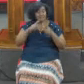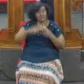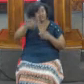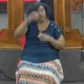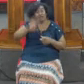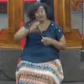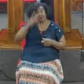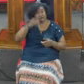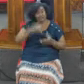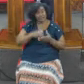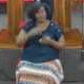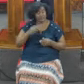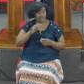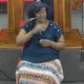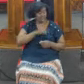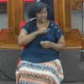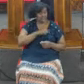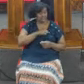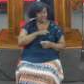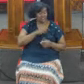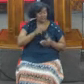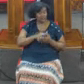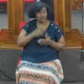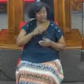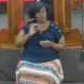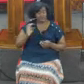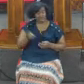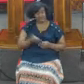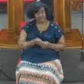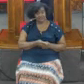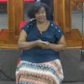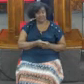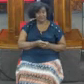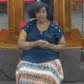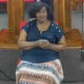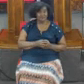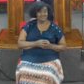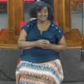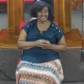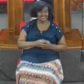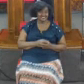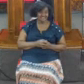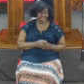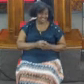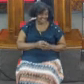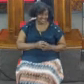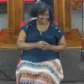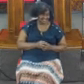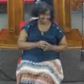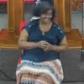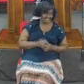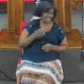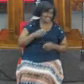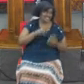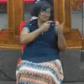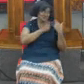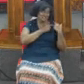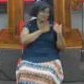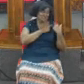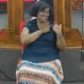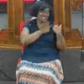We are guilty. That was my introduction. I will close with this one point here. The